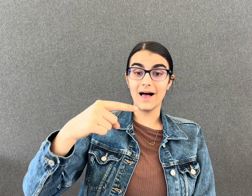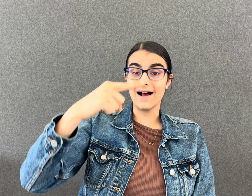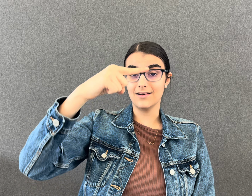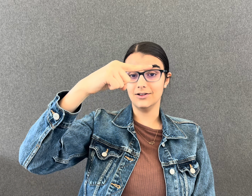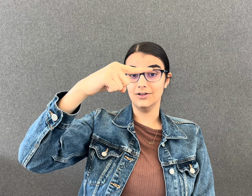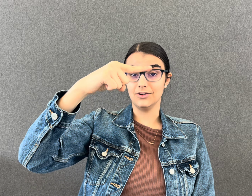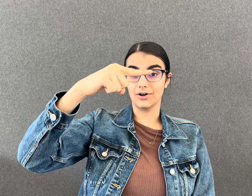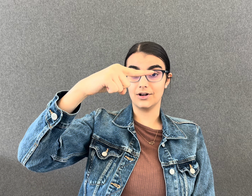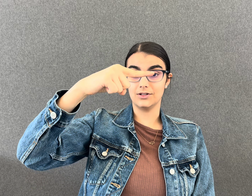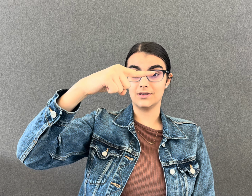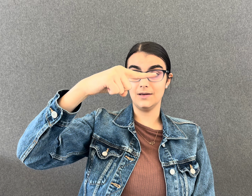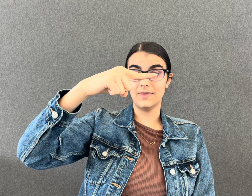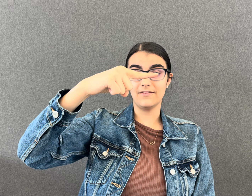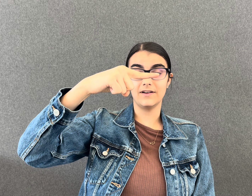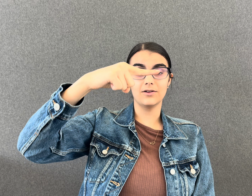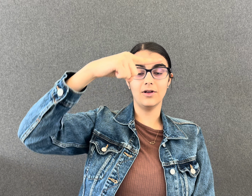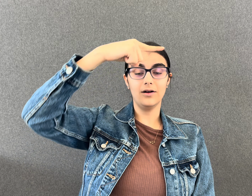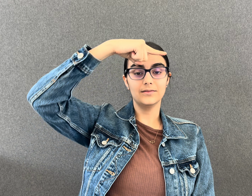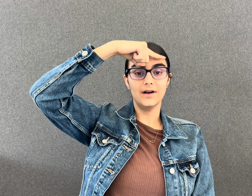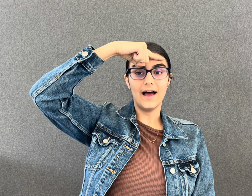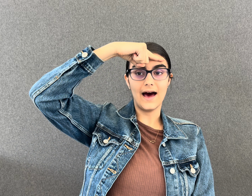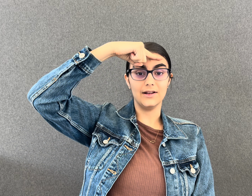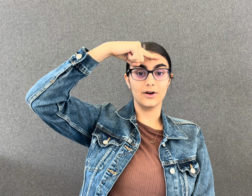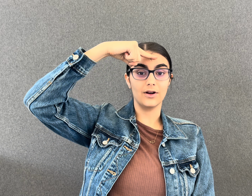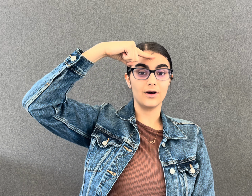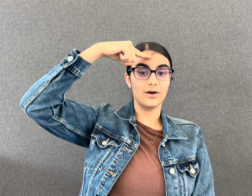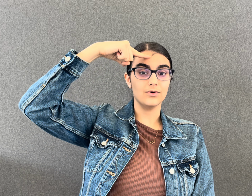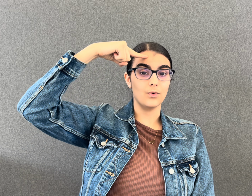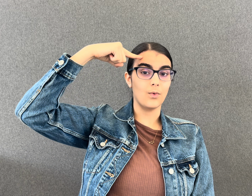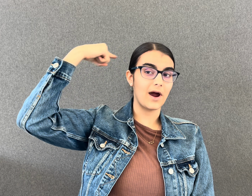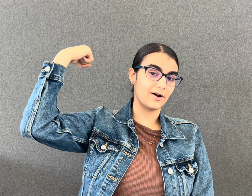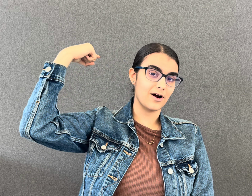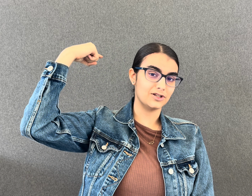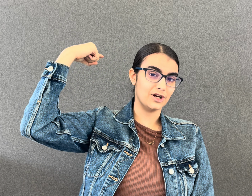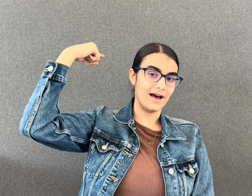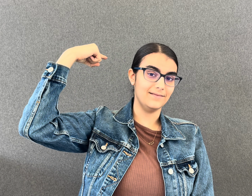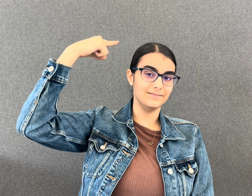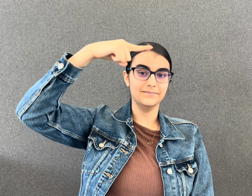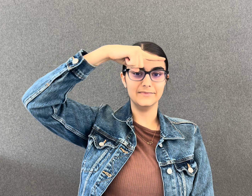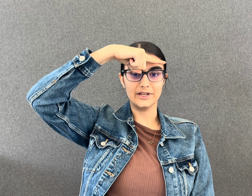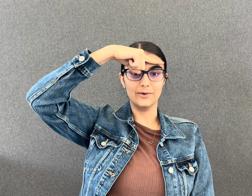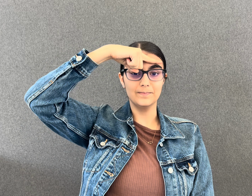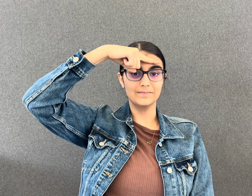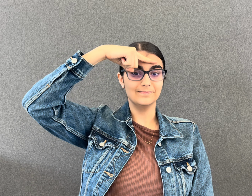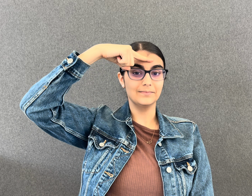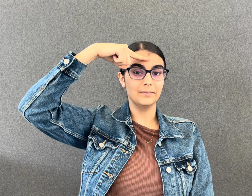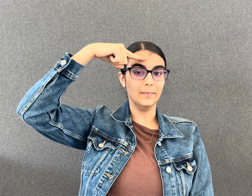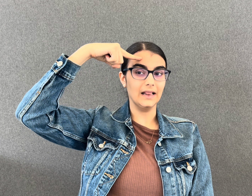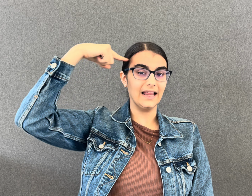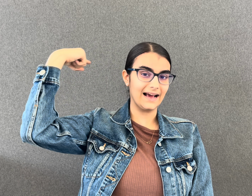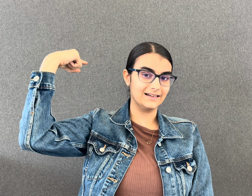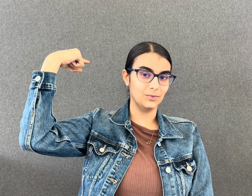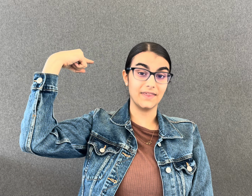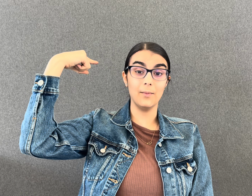black, you're gonna keep that finger long, and you're gonna go right across your head. So, black, without bending